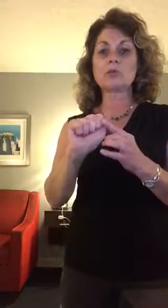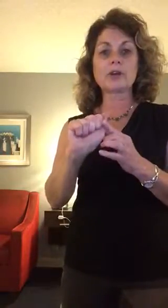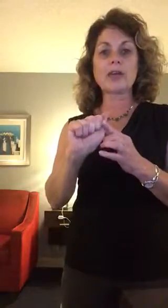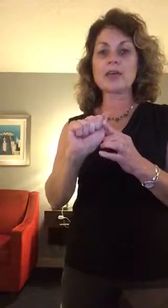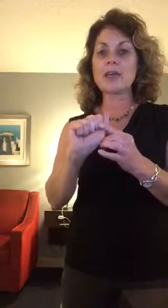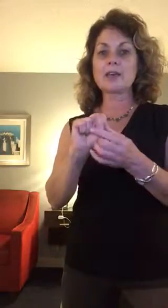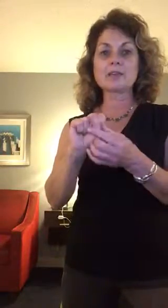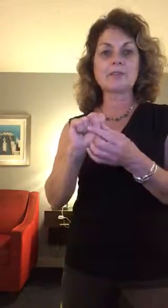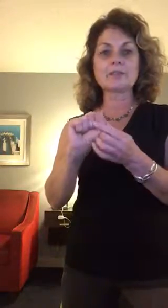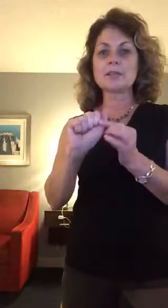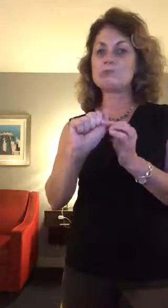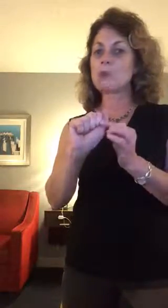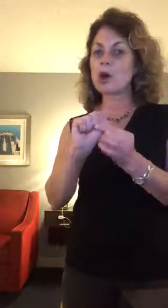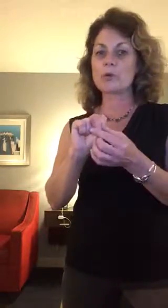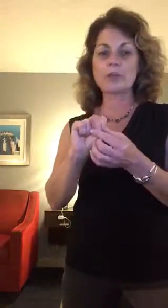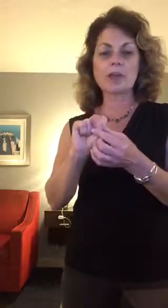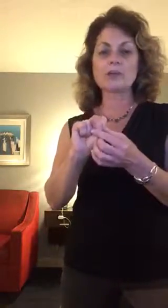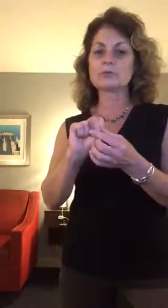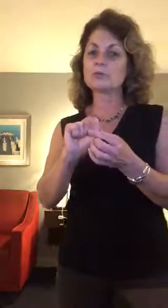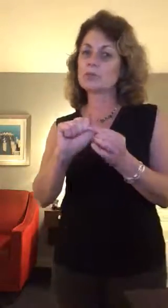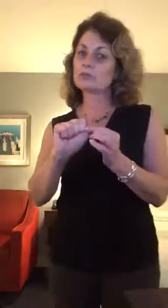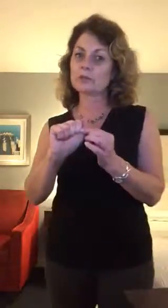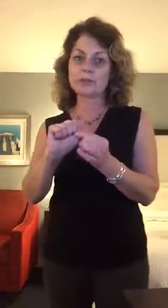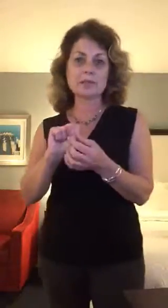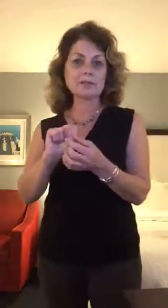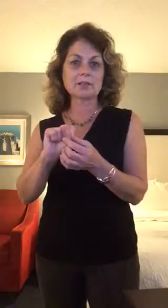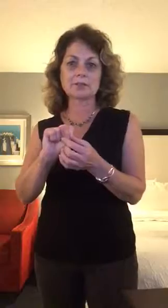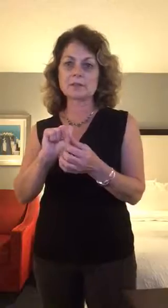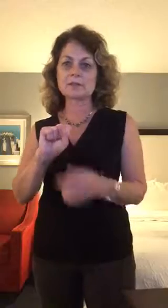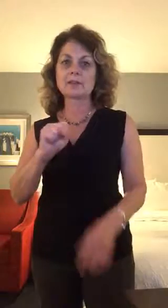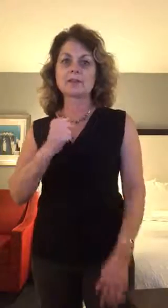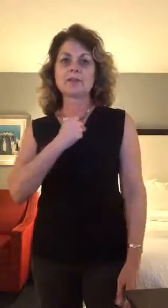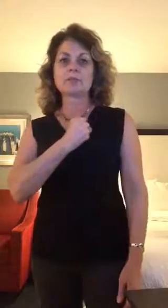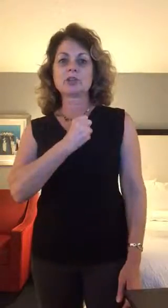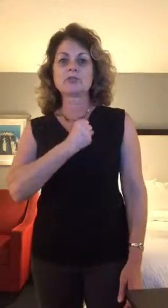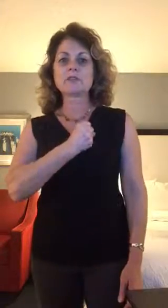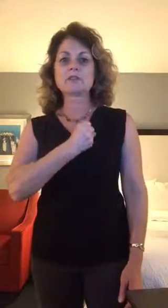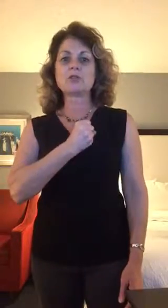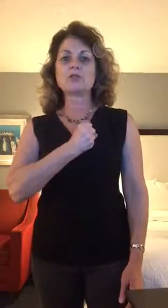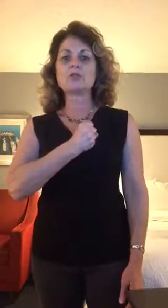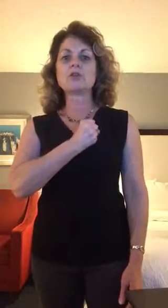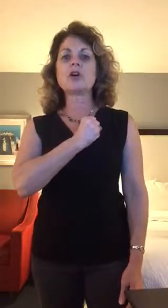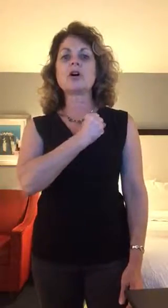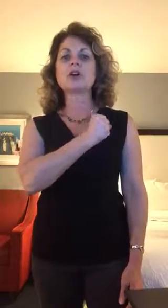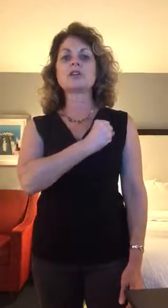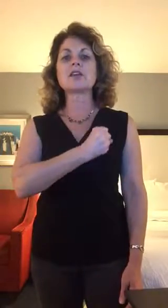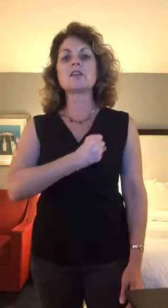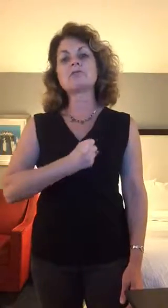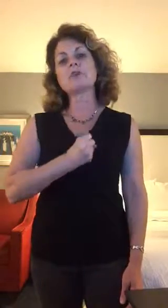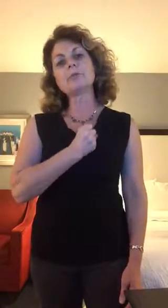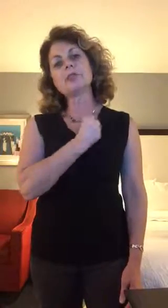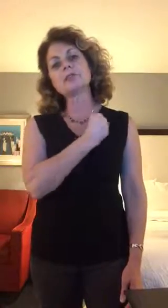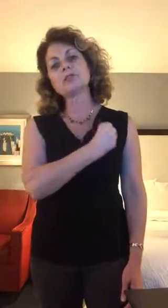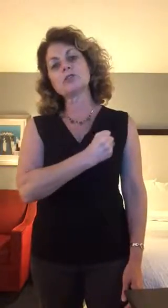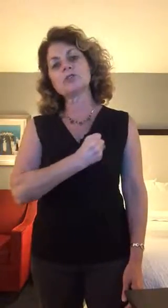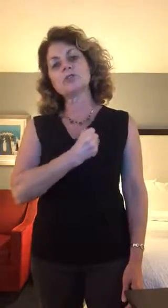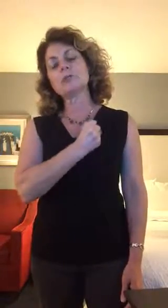or A hand. I've seen both. I don't think it really makes a difference. But your fists over your heart and then rub in a circular